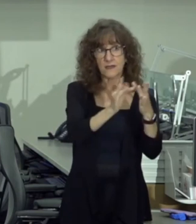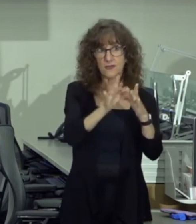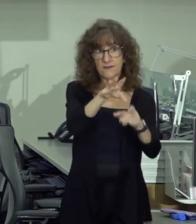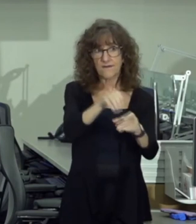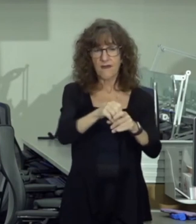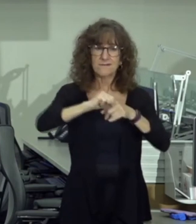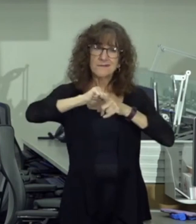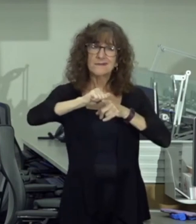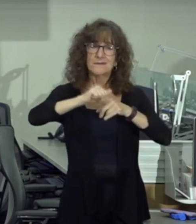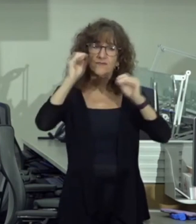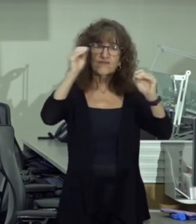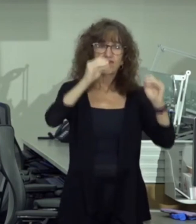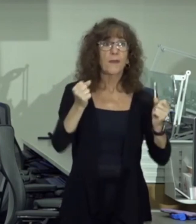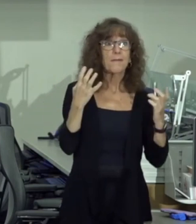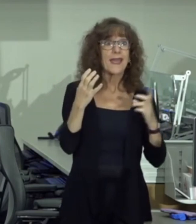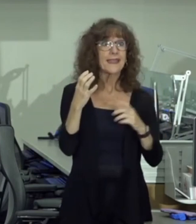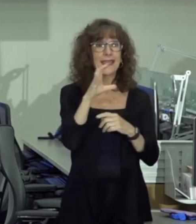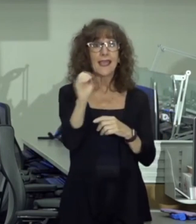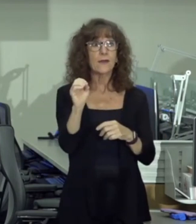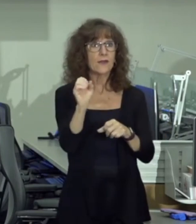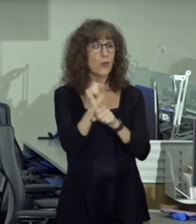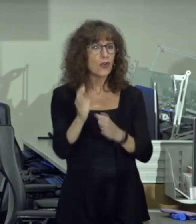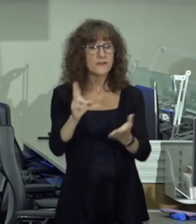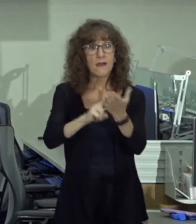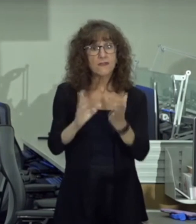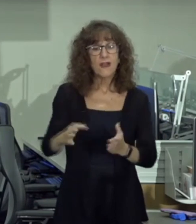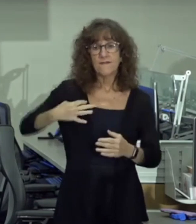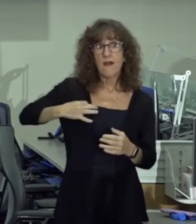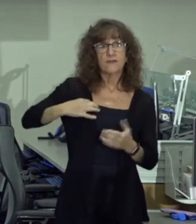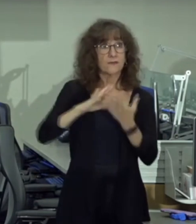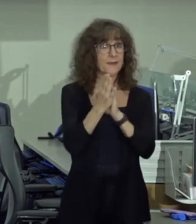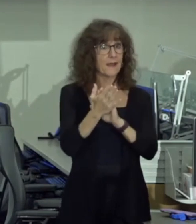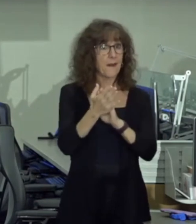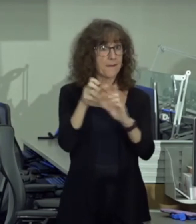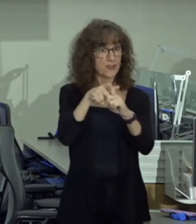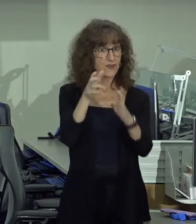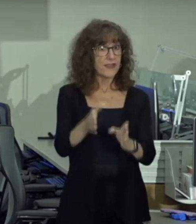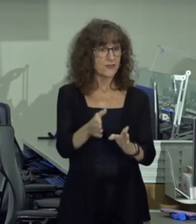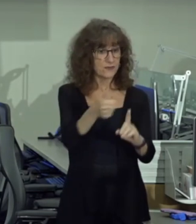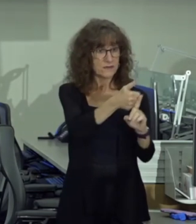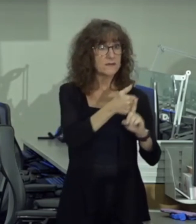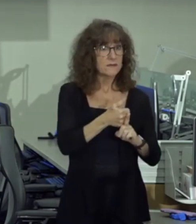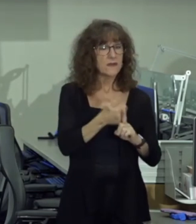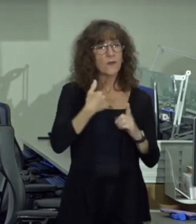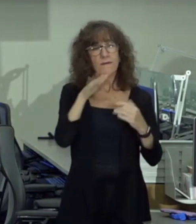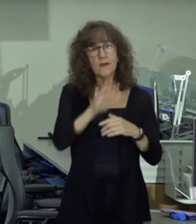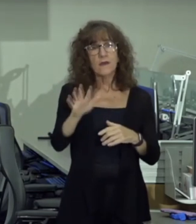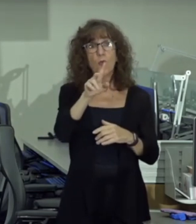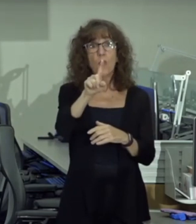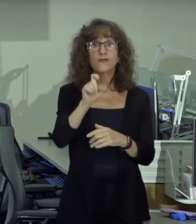We've trained dozens of county employees, contractors, and volunteers to be tracers. We have